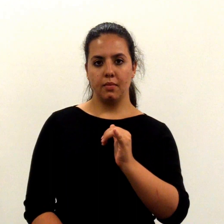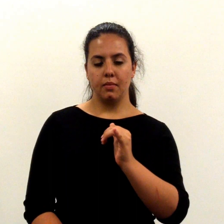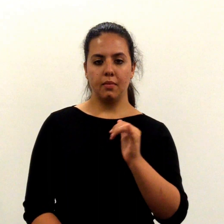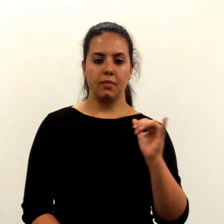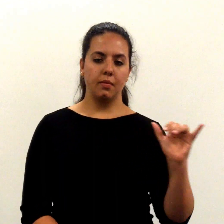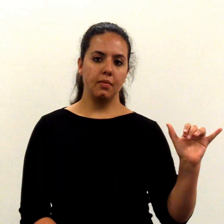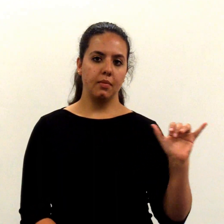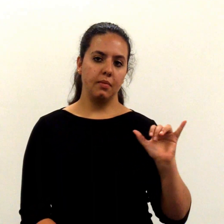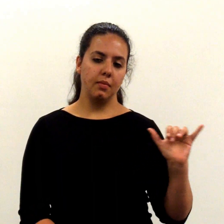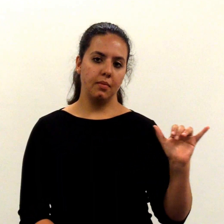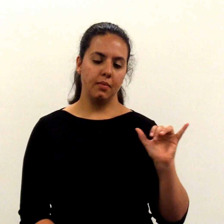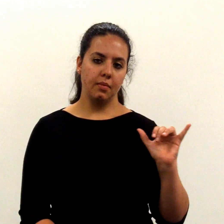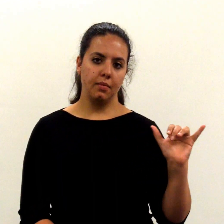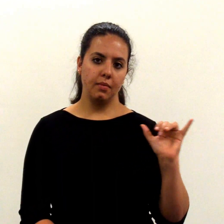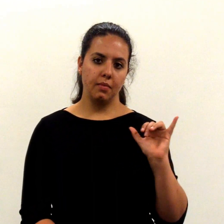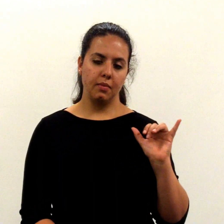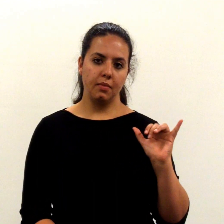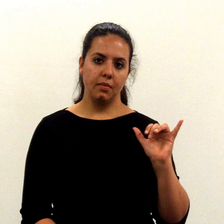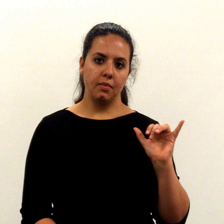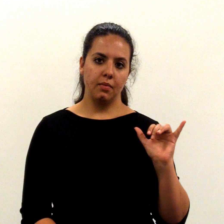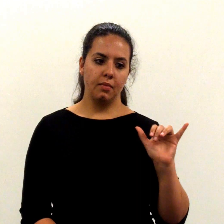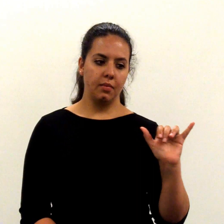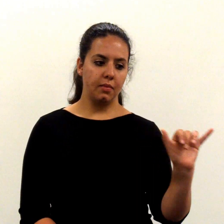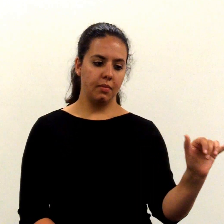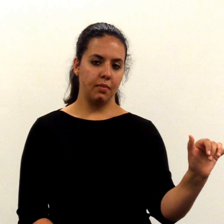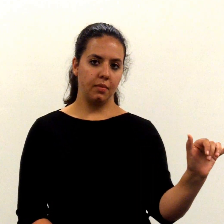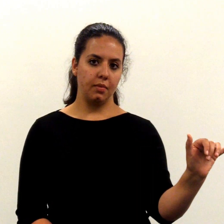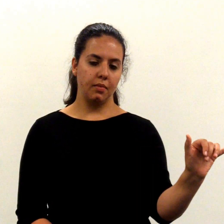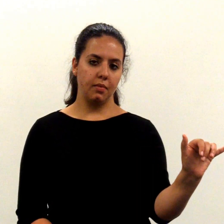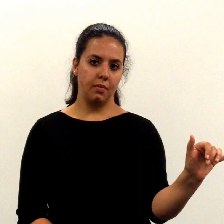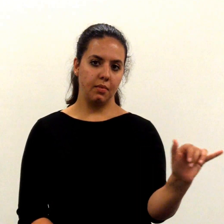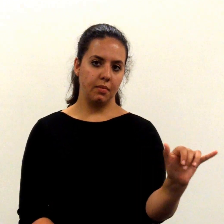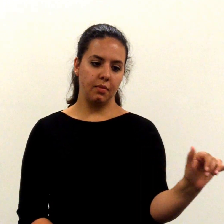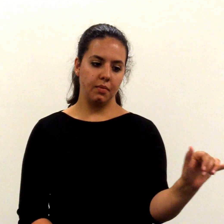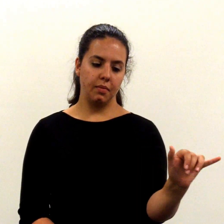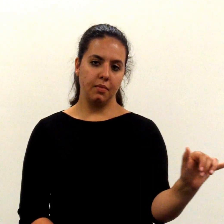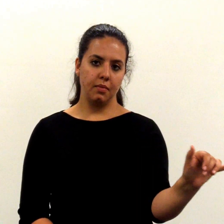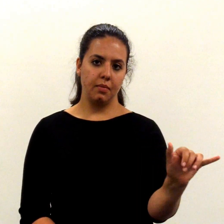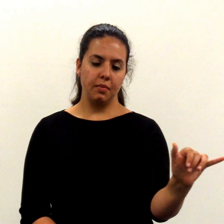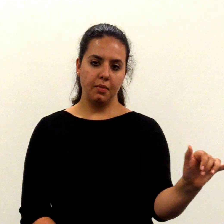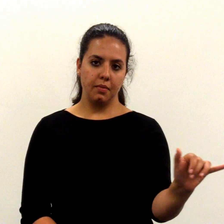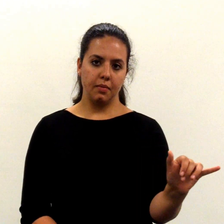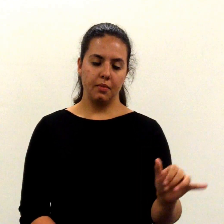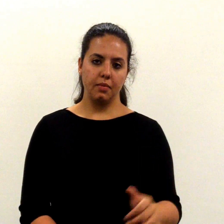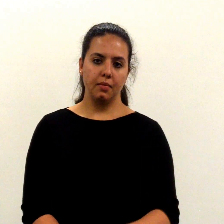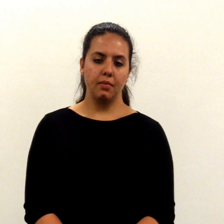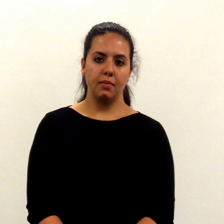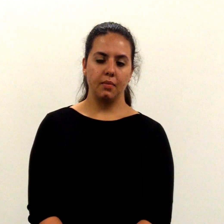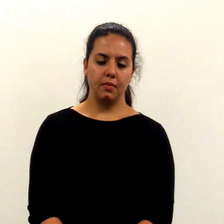signer and the person beside her, or it could be the two people in front of her that are the same. That's a directional